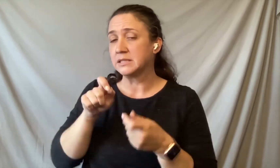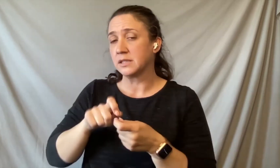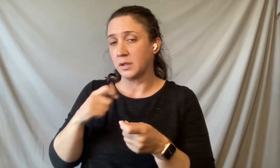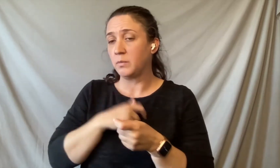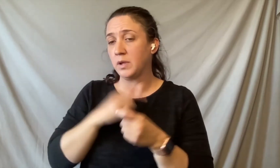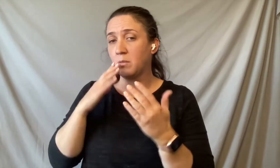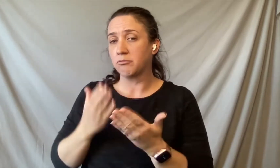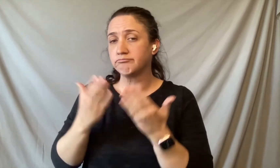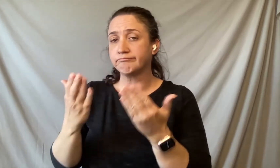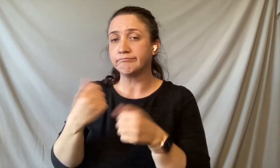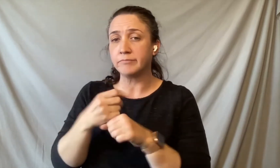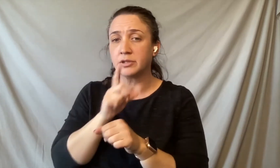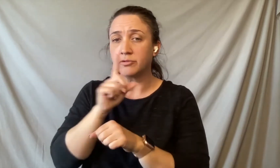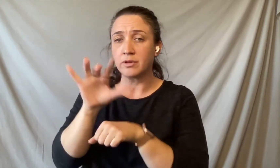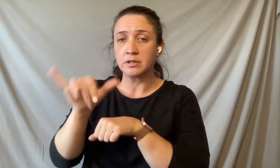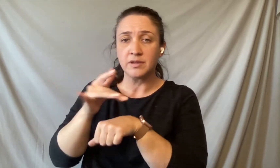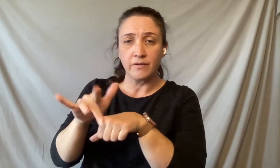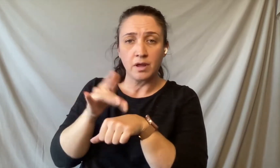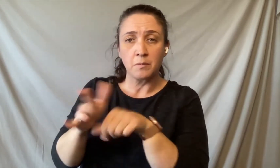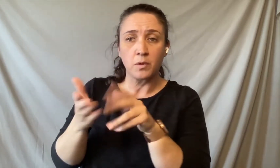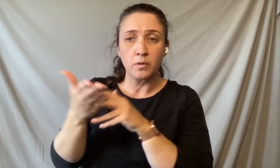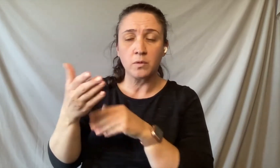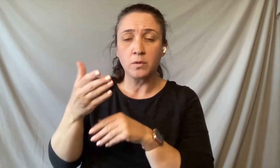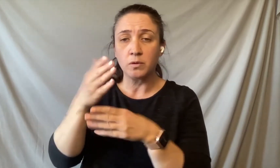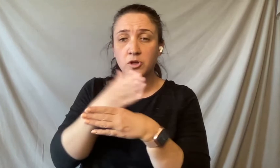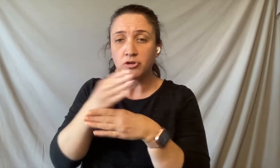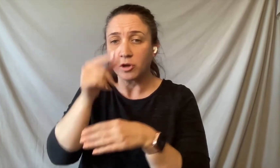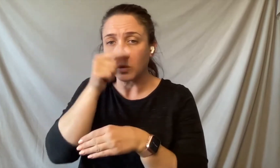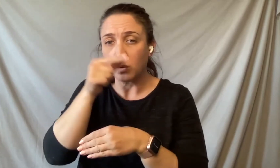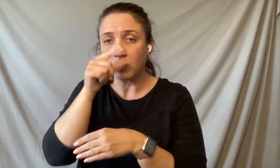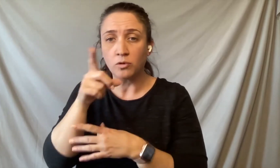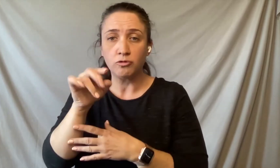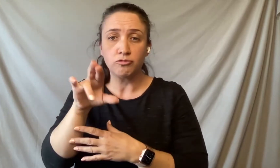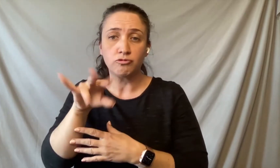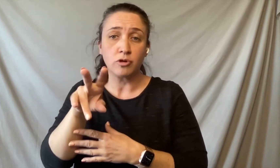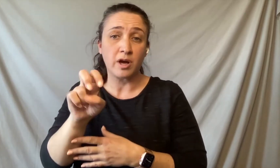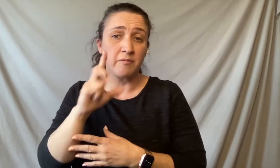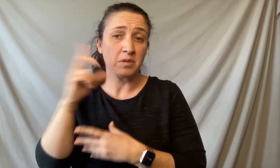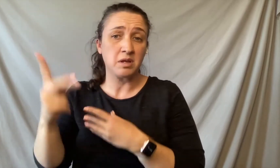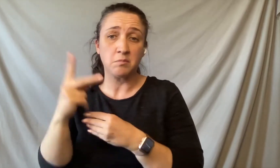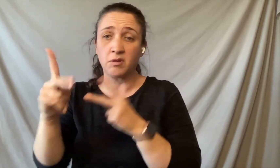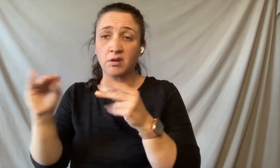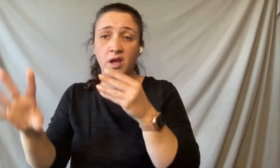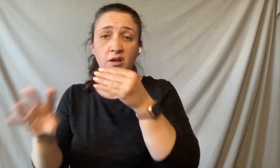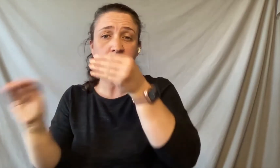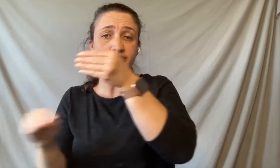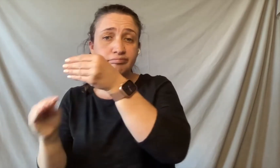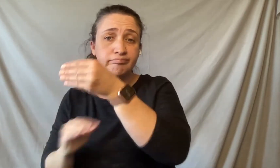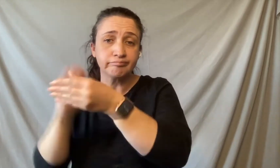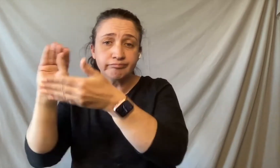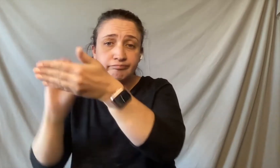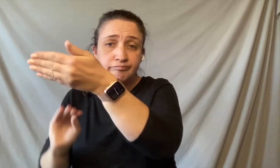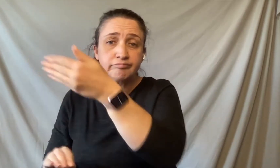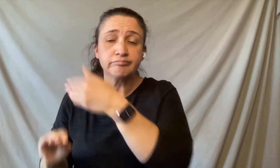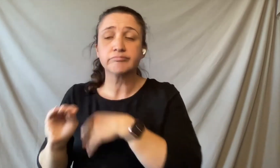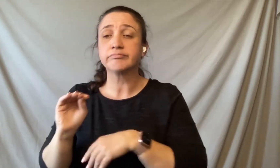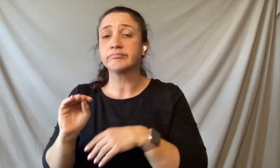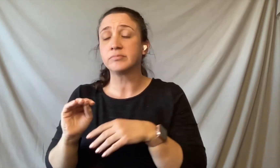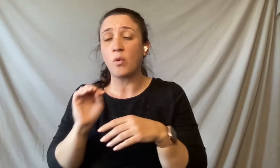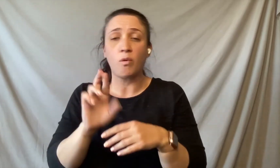available either through, the shared Google Drive that we have here for folks to add to anybody on this group, or we'll find another mechanism for doing